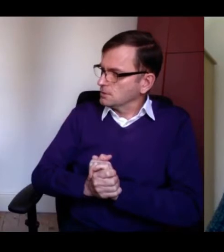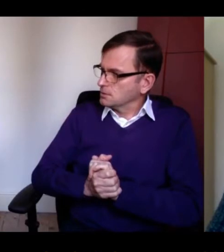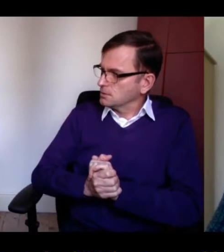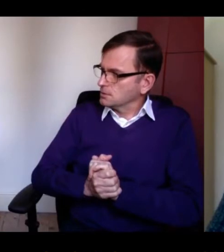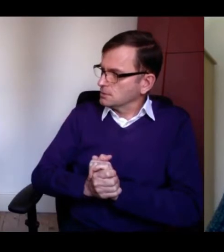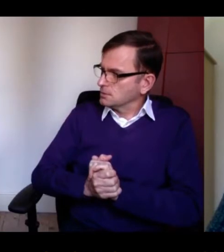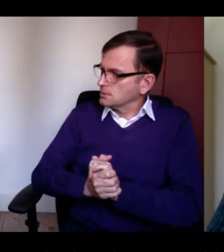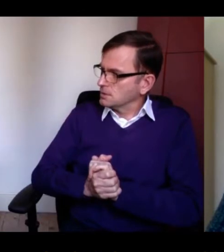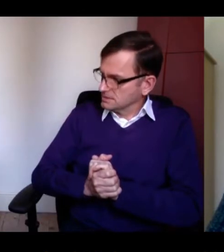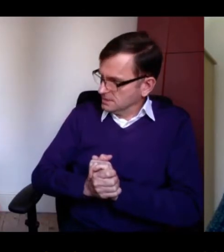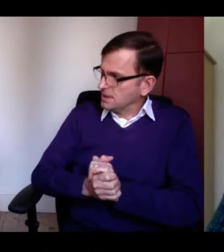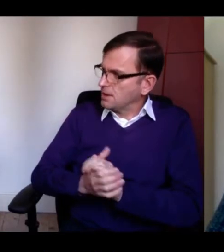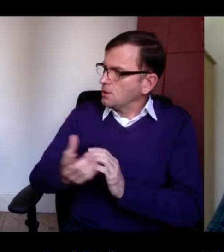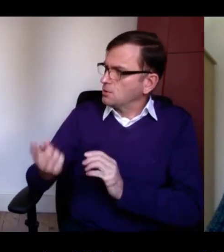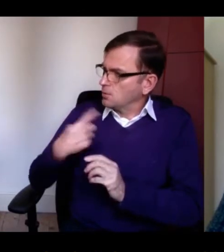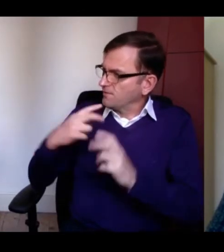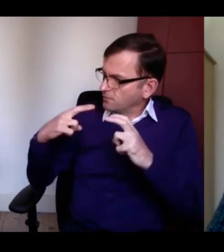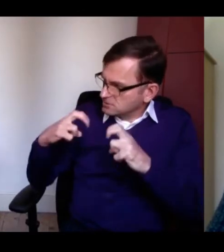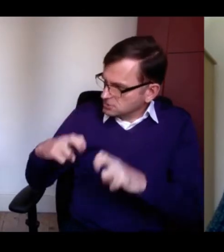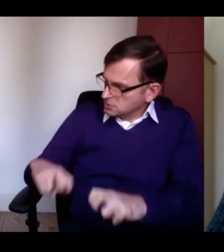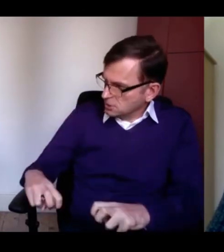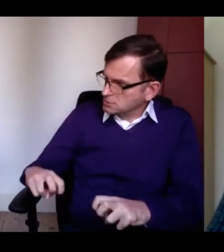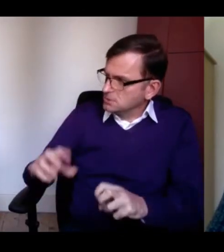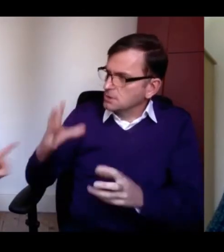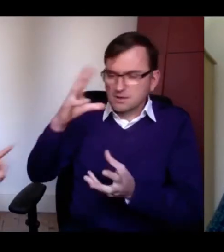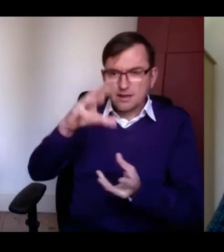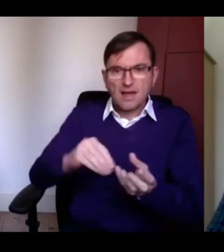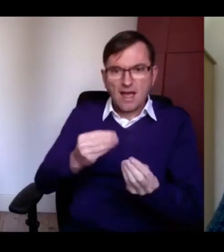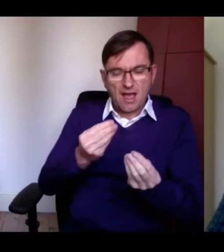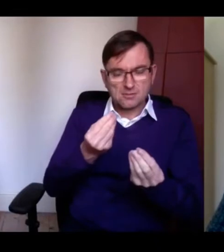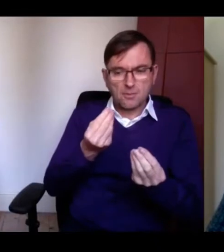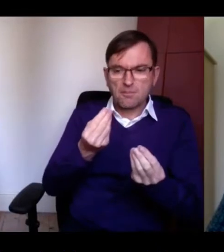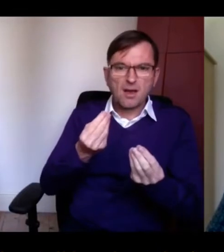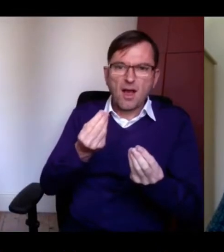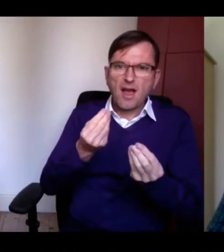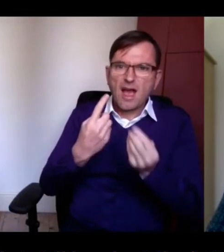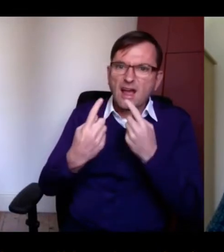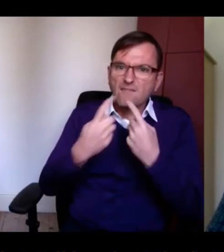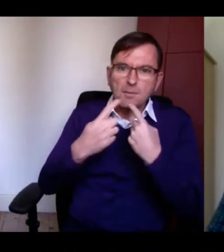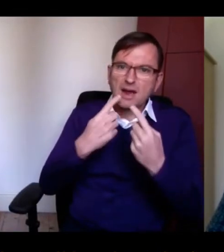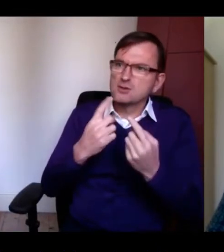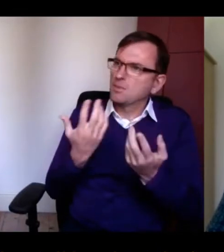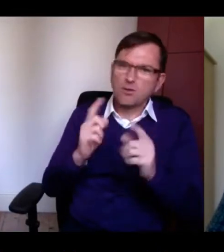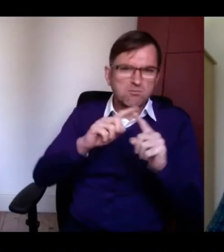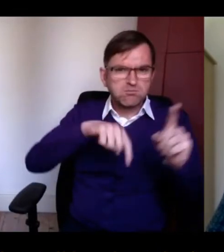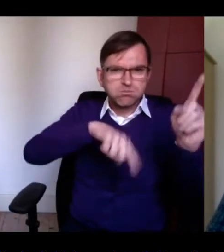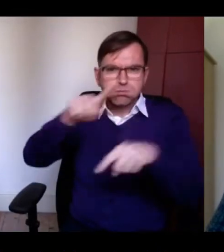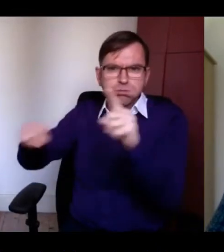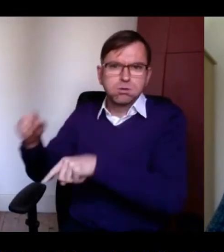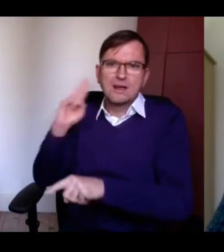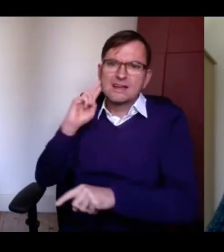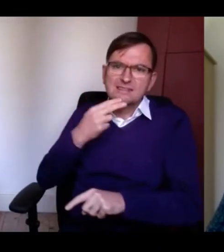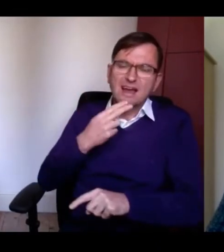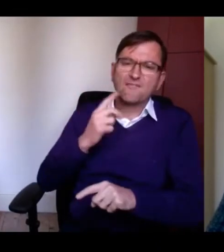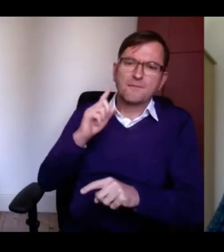Open worked with the clients, you... Yeah. So he's talking about the fact that Open involved in researching